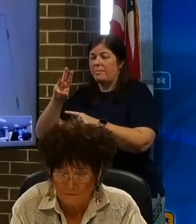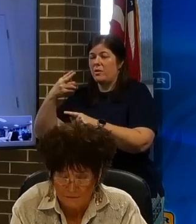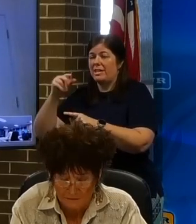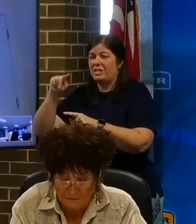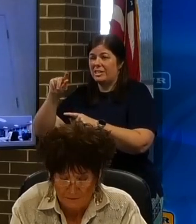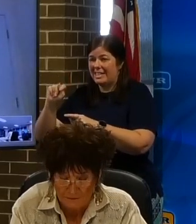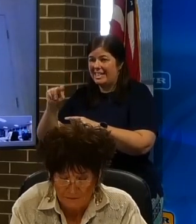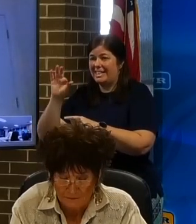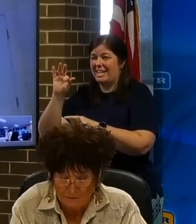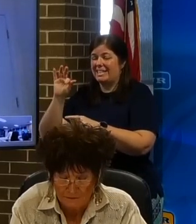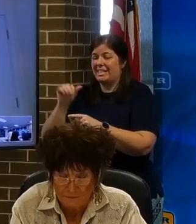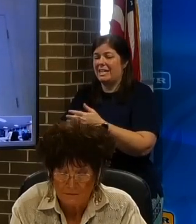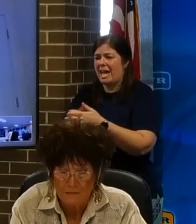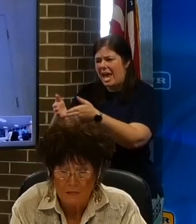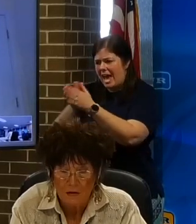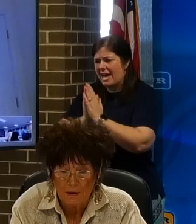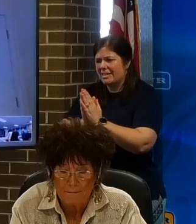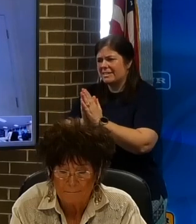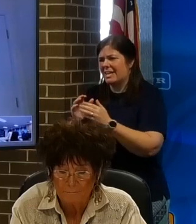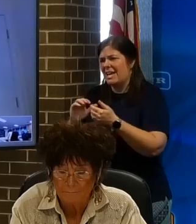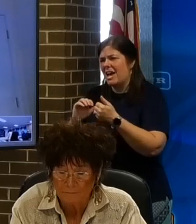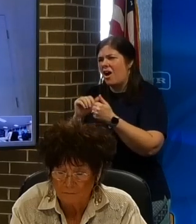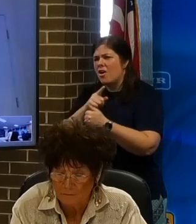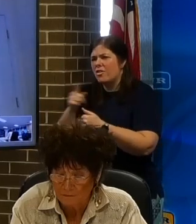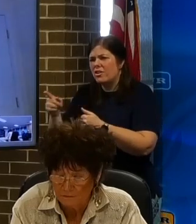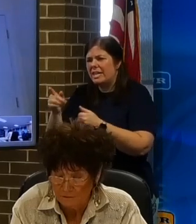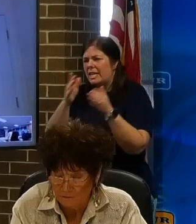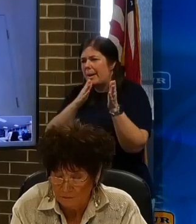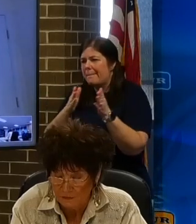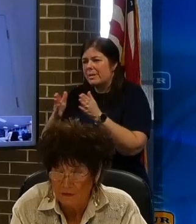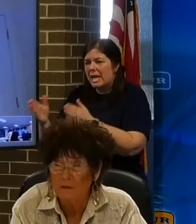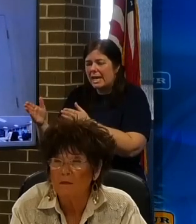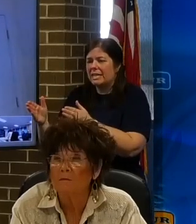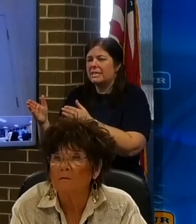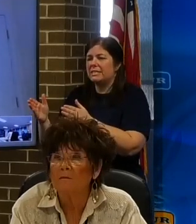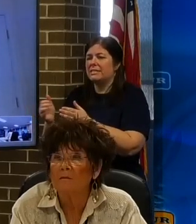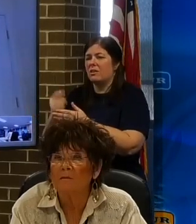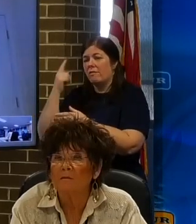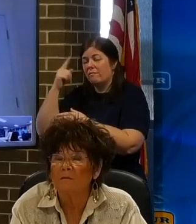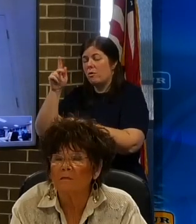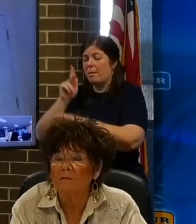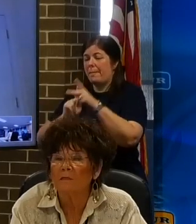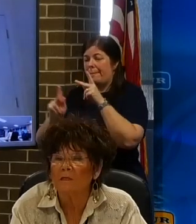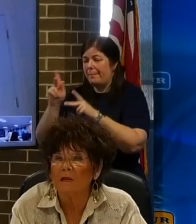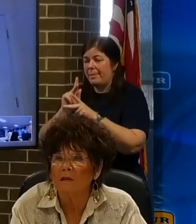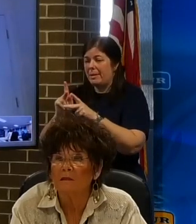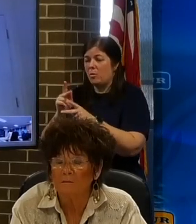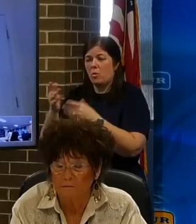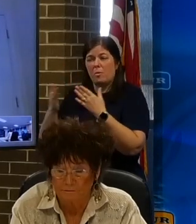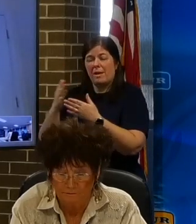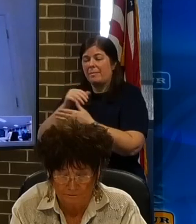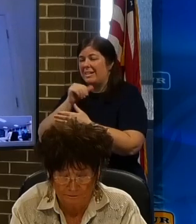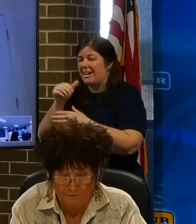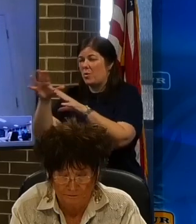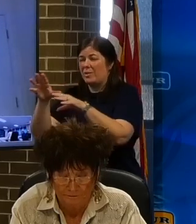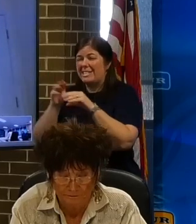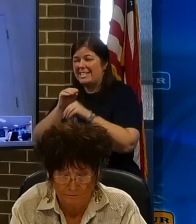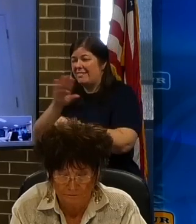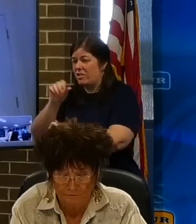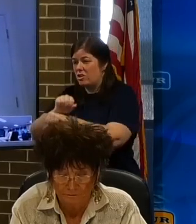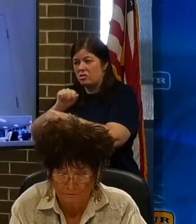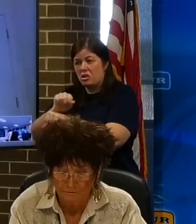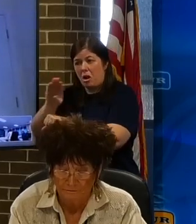WHNT 19 asked, are there any plans for residents, Alabama residents, who may not get their jobs